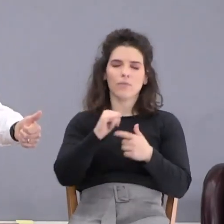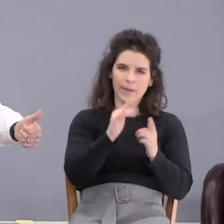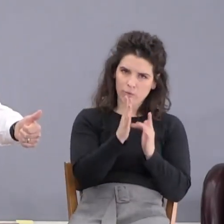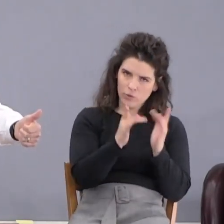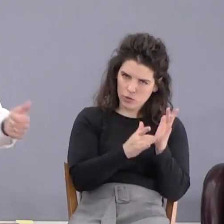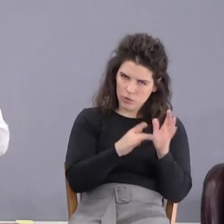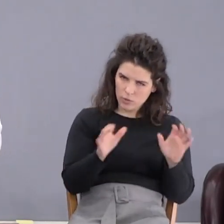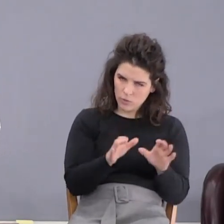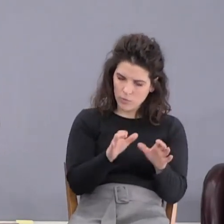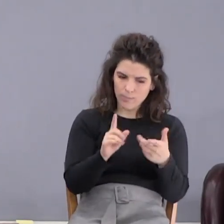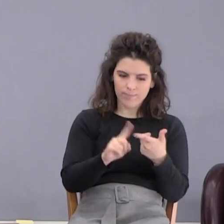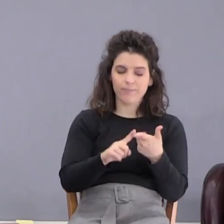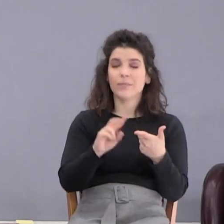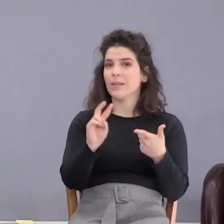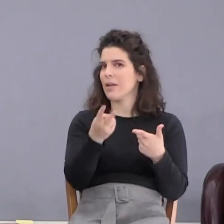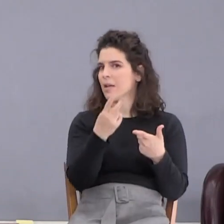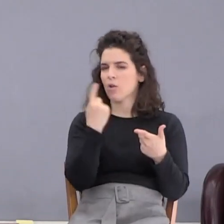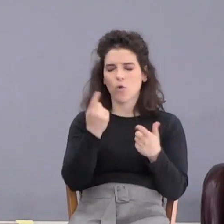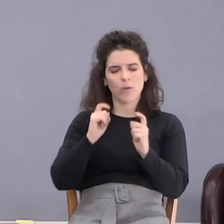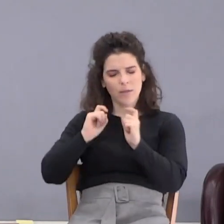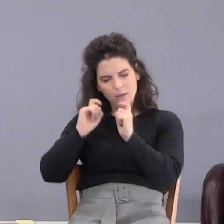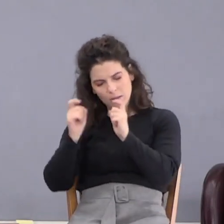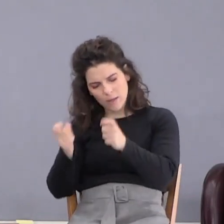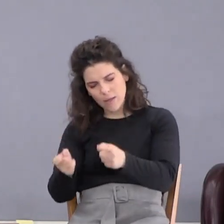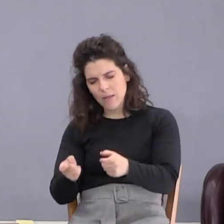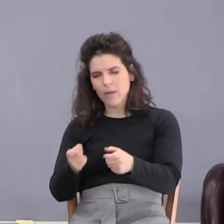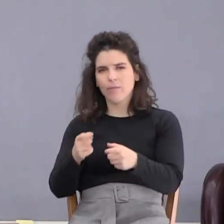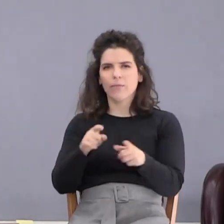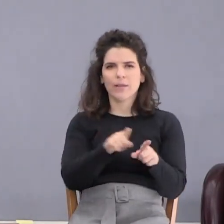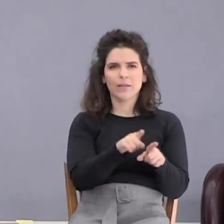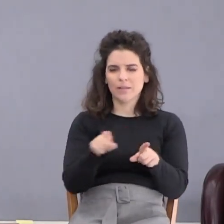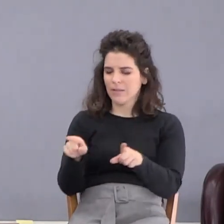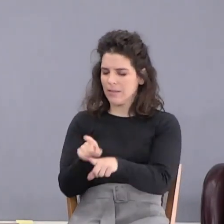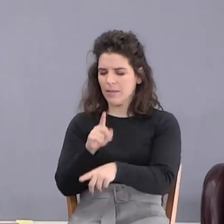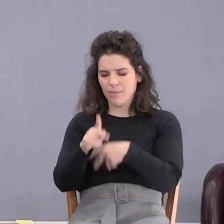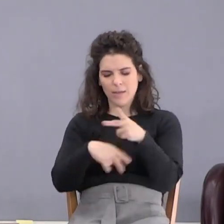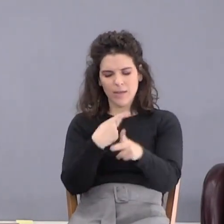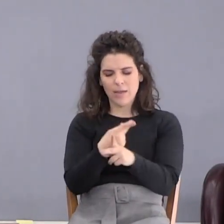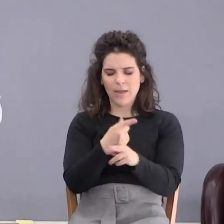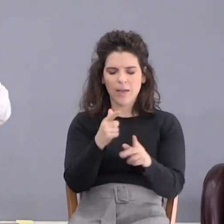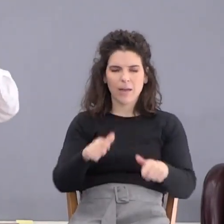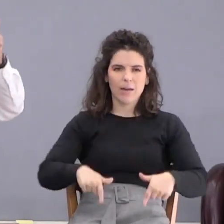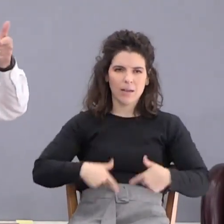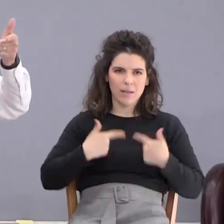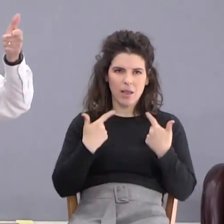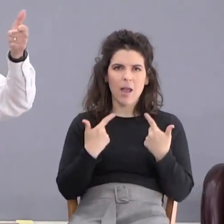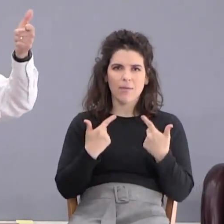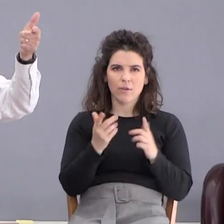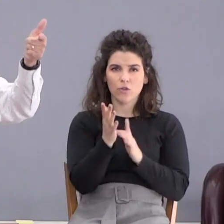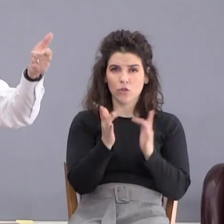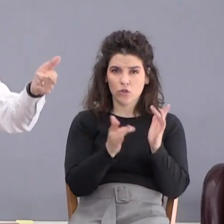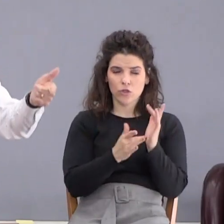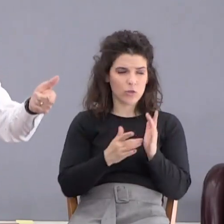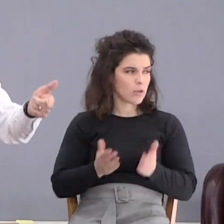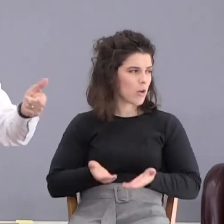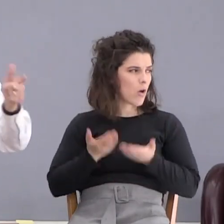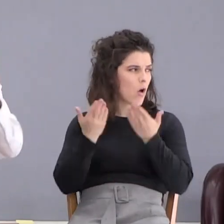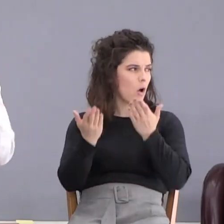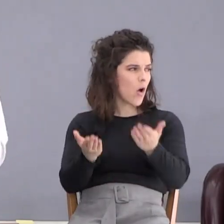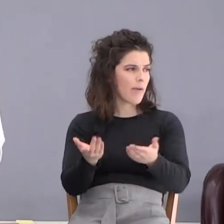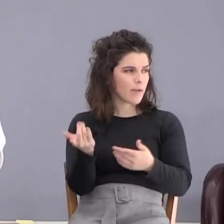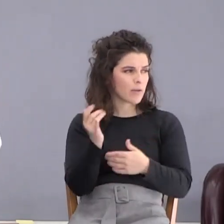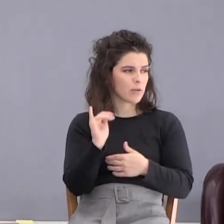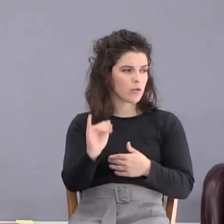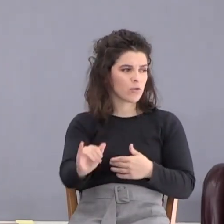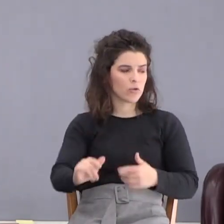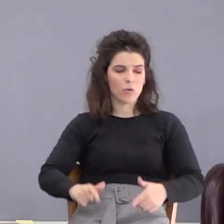Jesus is doing. Secondly, it can only produce the same kind of life. Jesus offers eternal life.